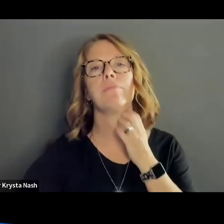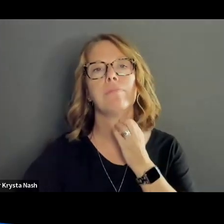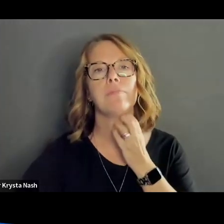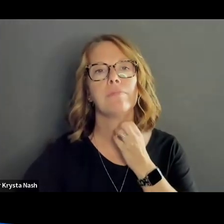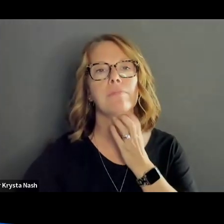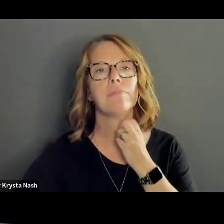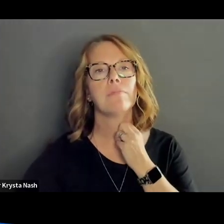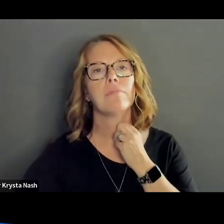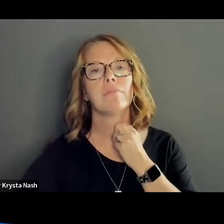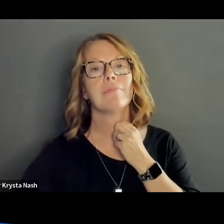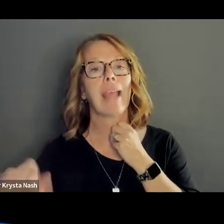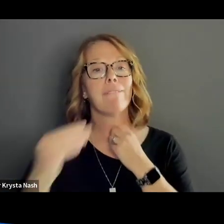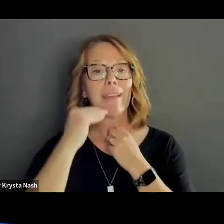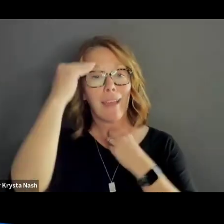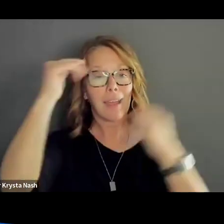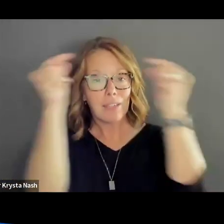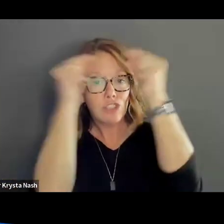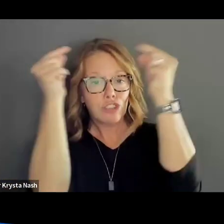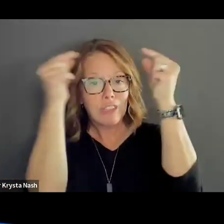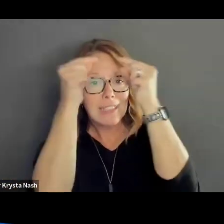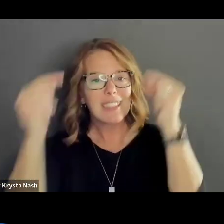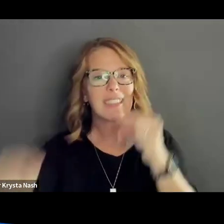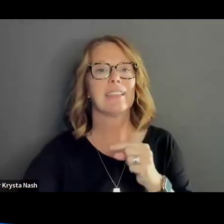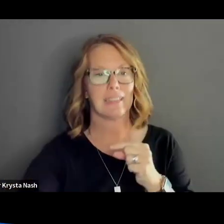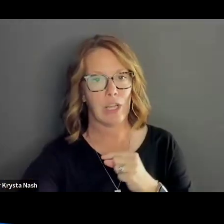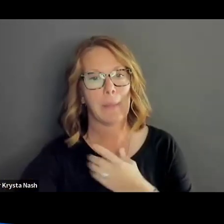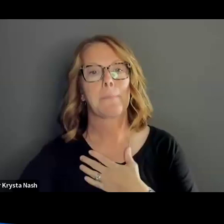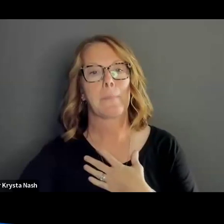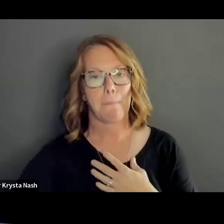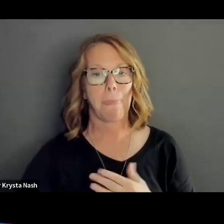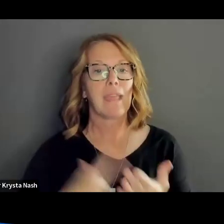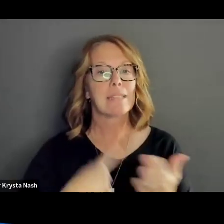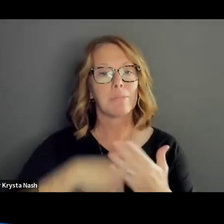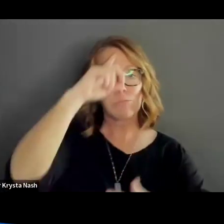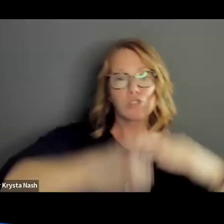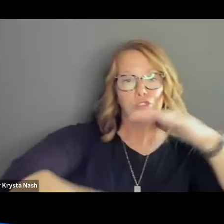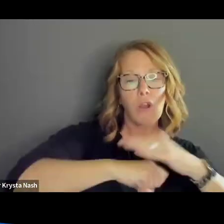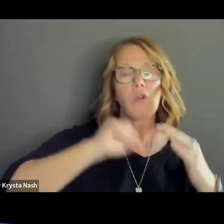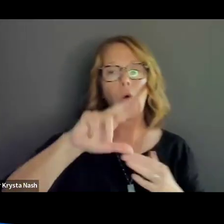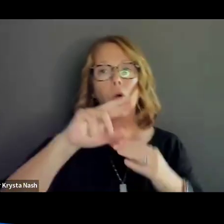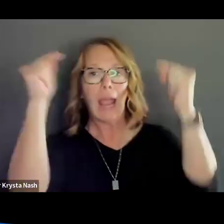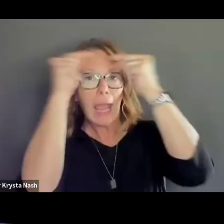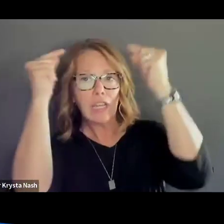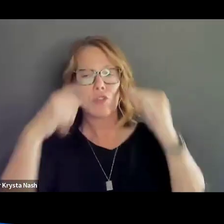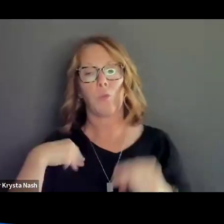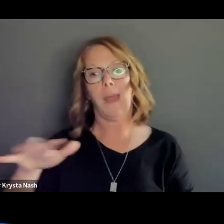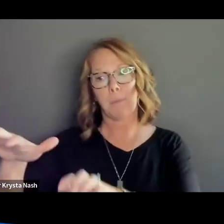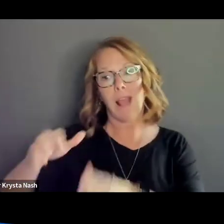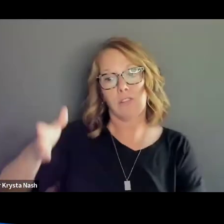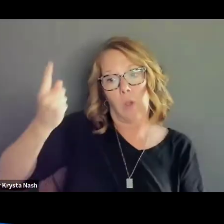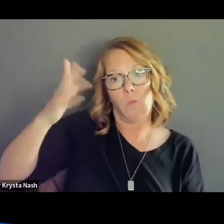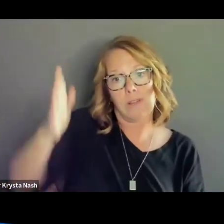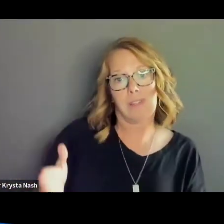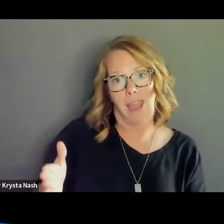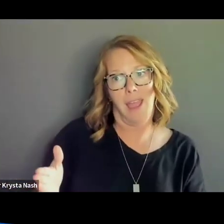If you have a head injury, sometimes people with stroke or head injury, they'll have paralysis on one side of the body, which